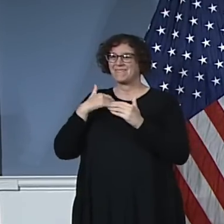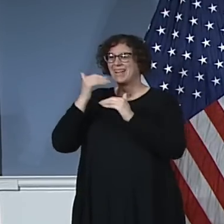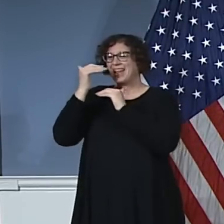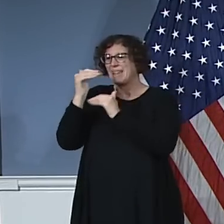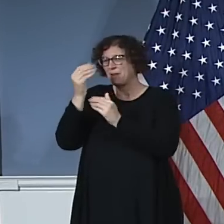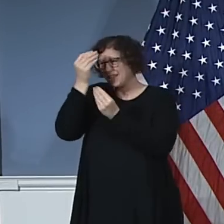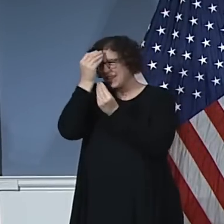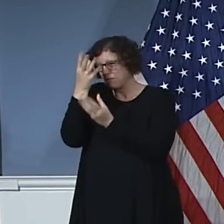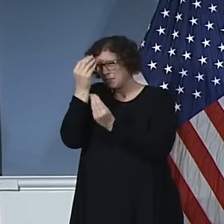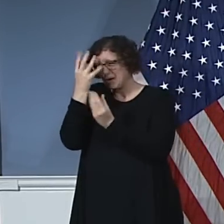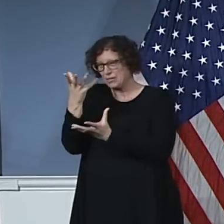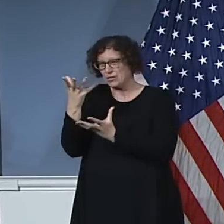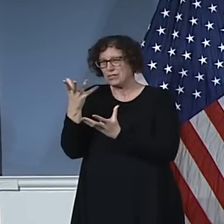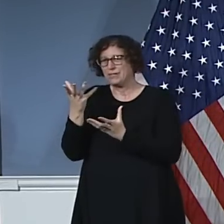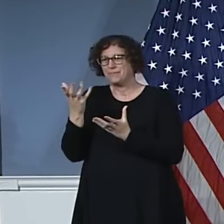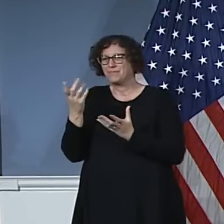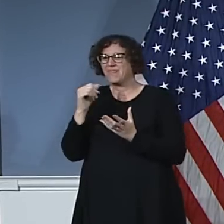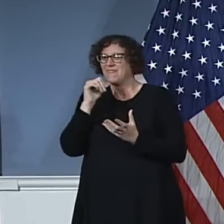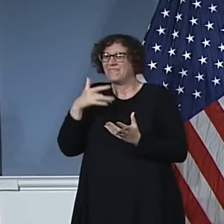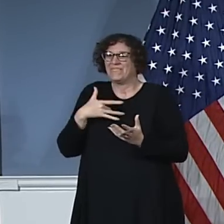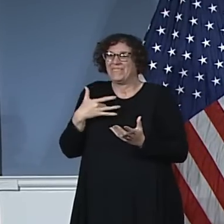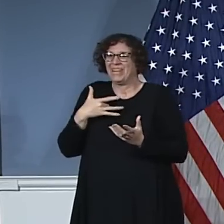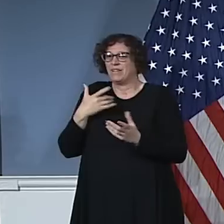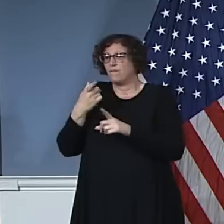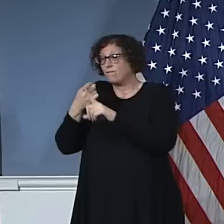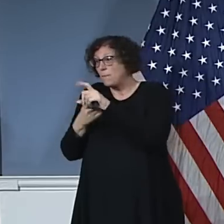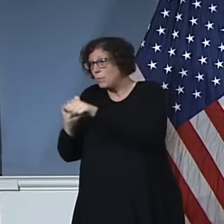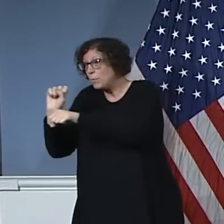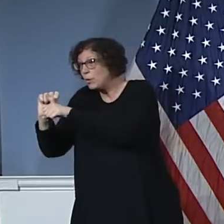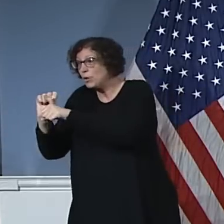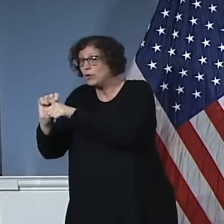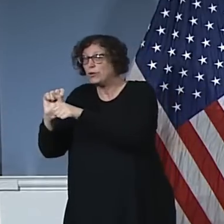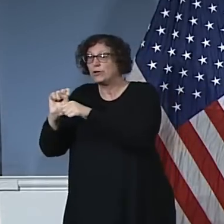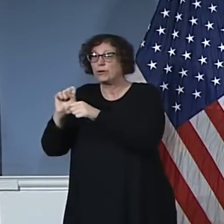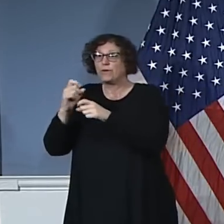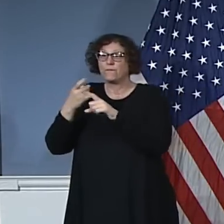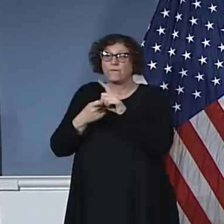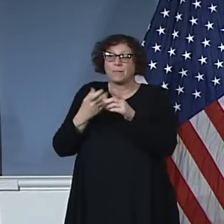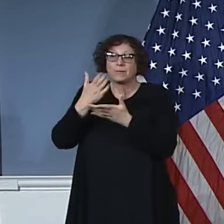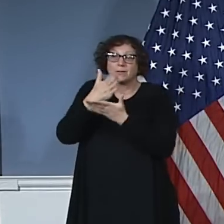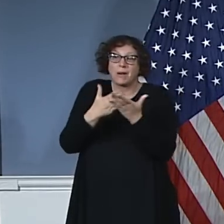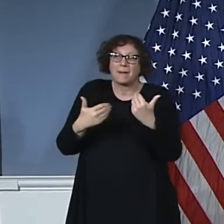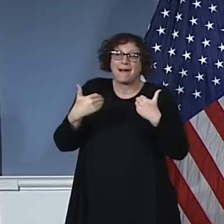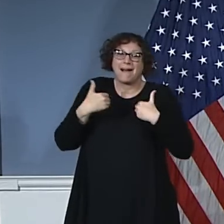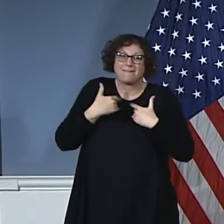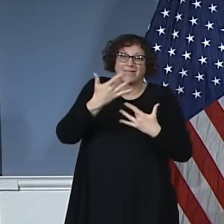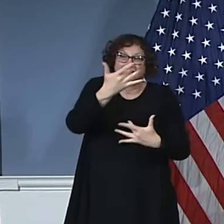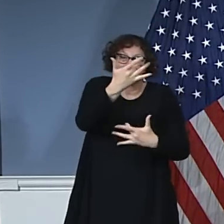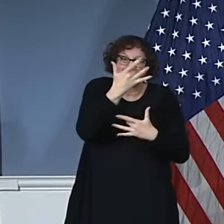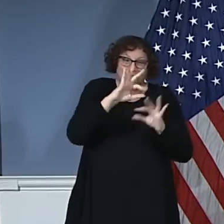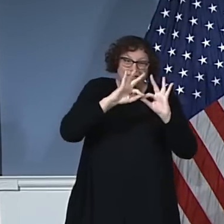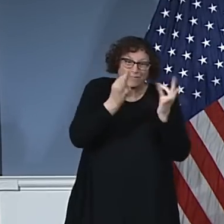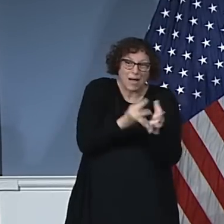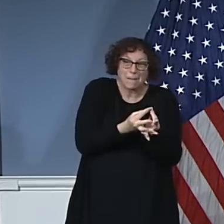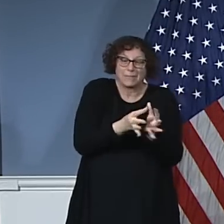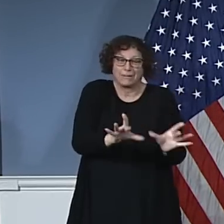necessarily contracted at work. There's some are contracted sick family members. We are New York. So as